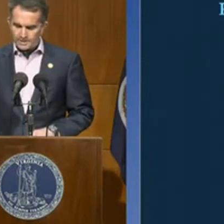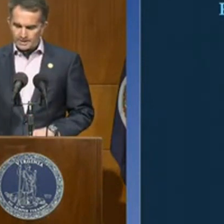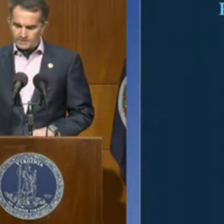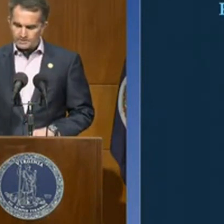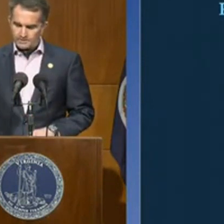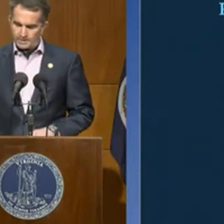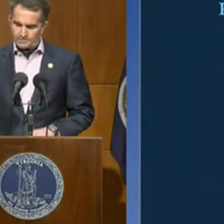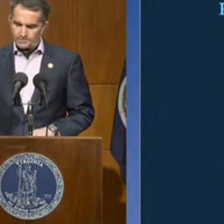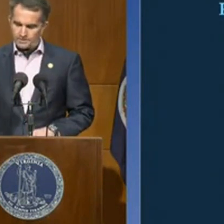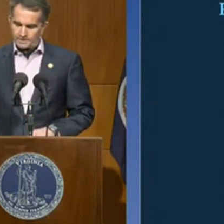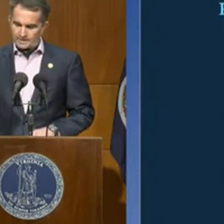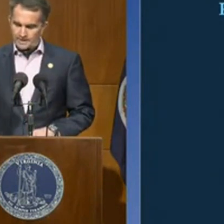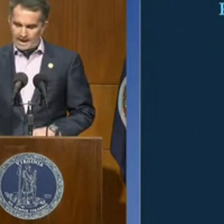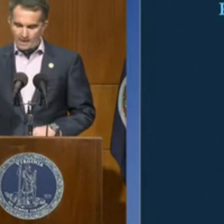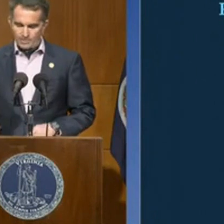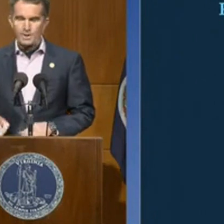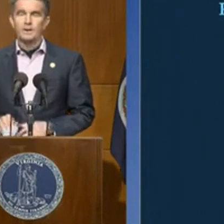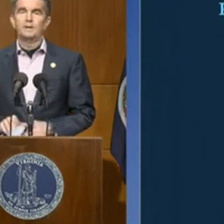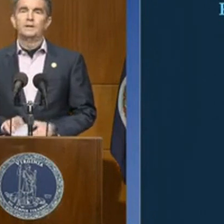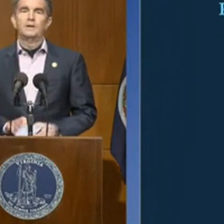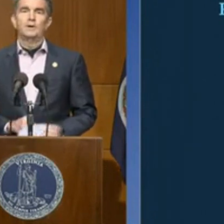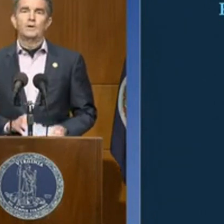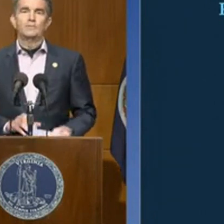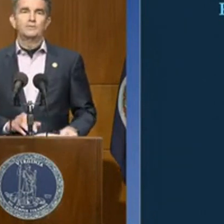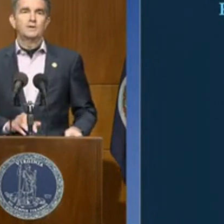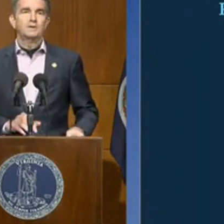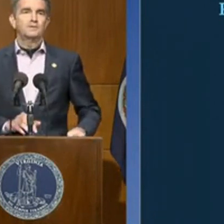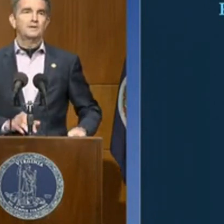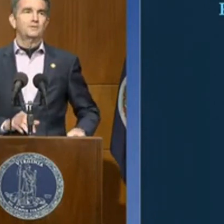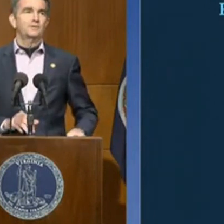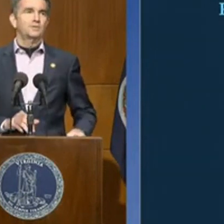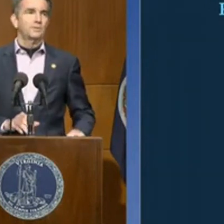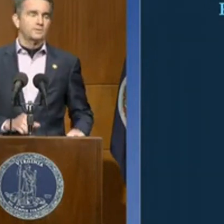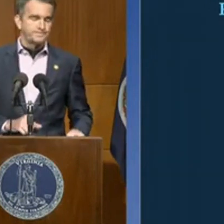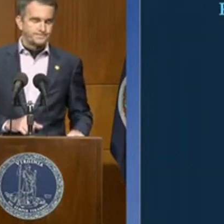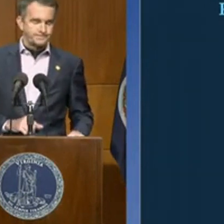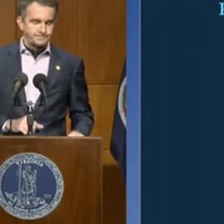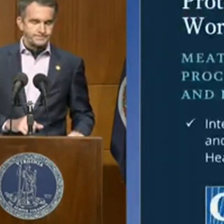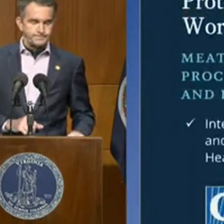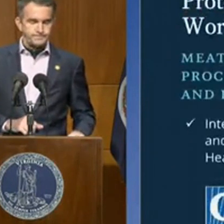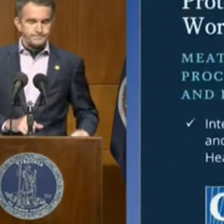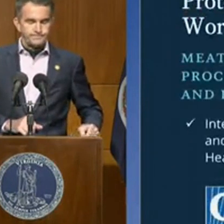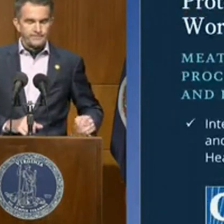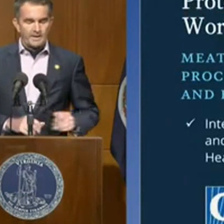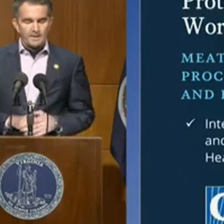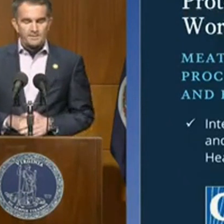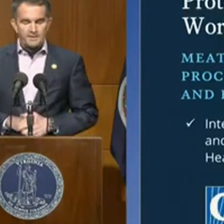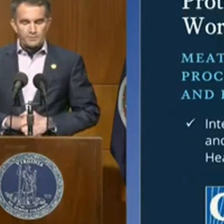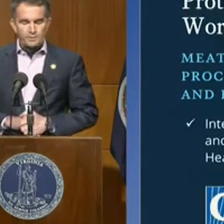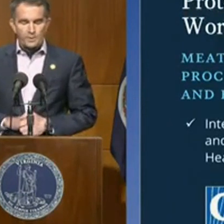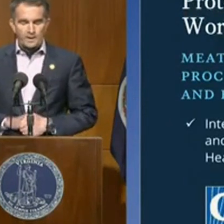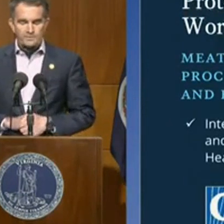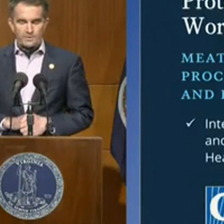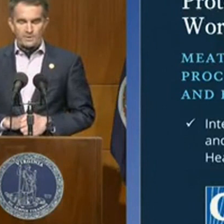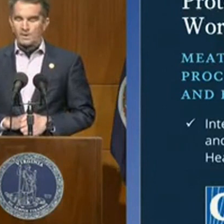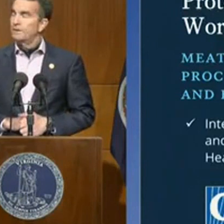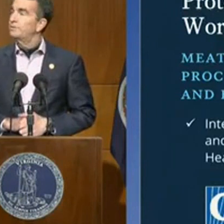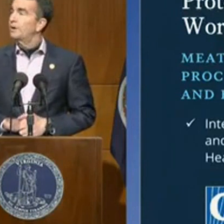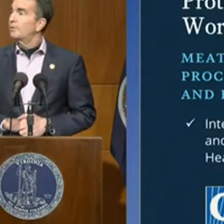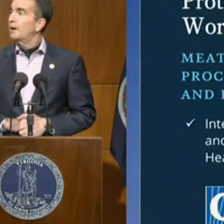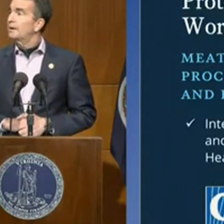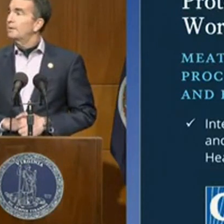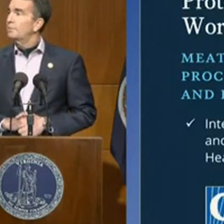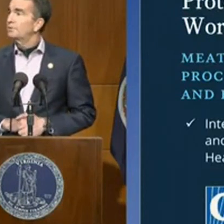appropriate mitigation steps to contain the outbreak on Virginia's Eastern Shore. These requests